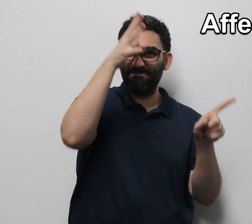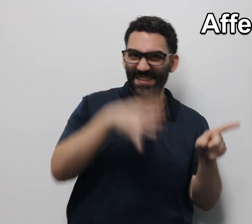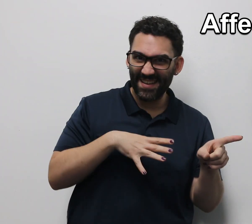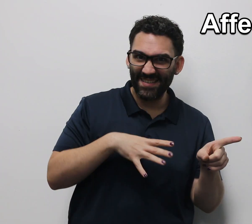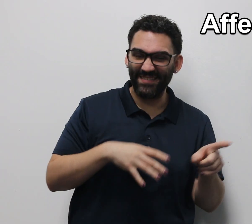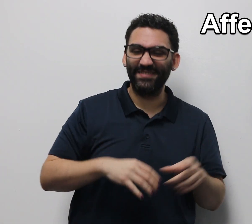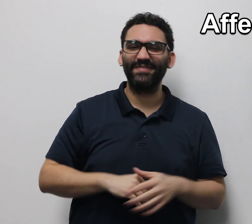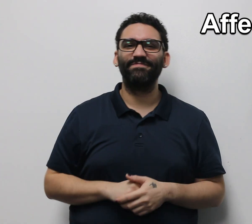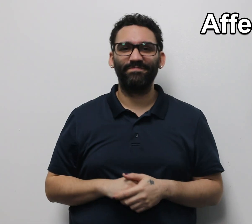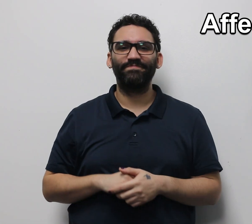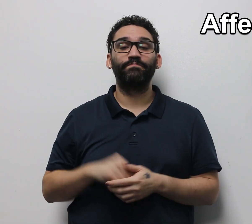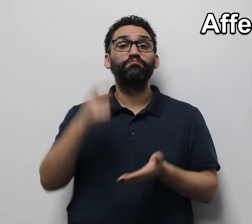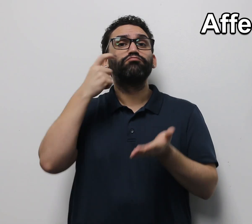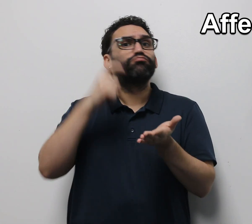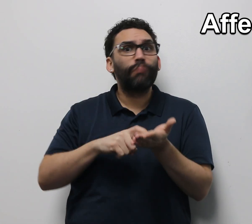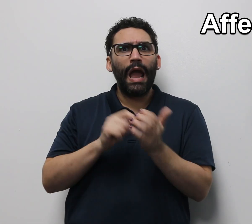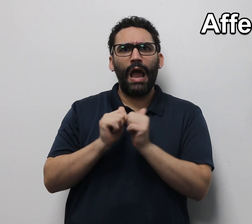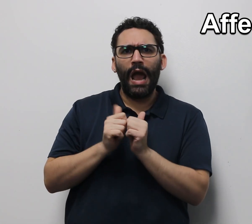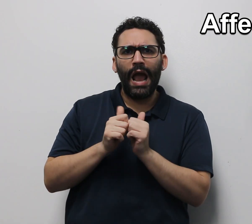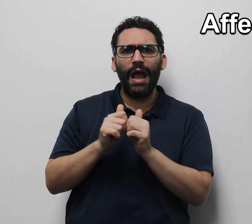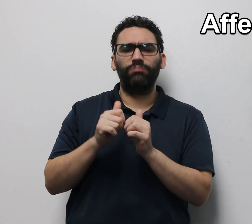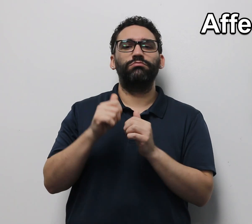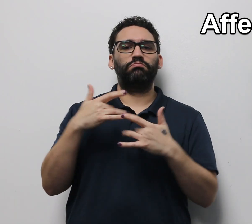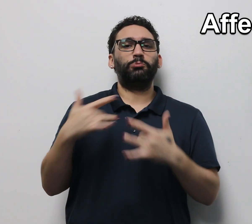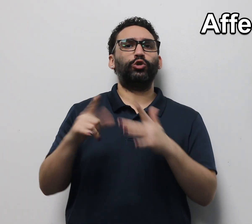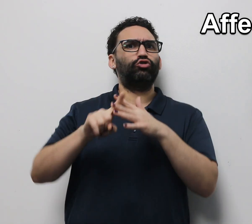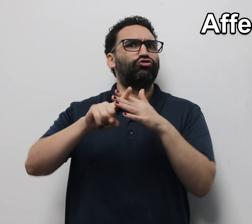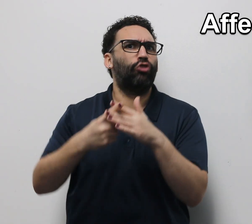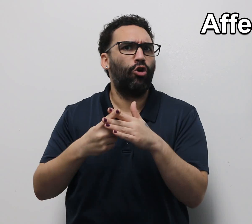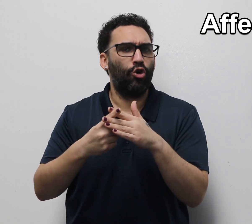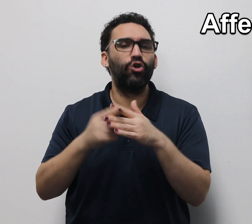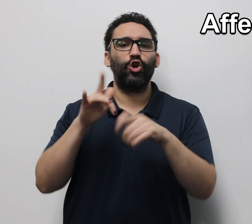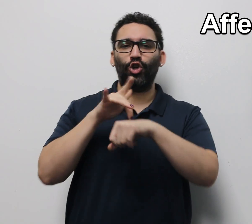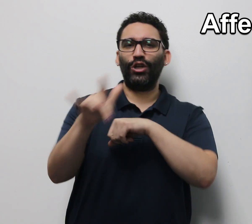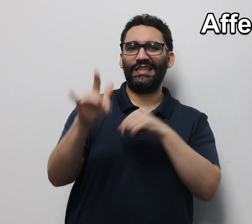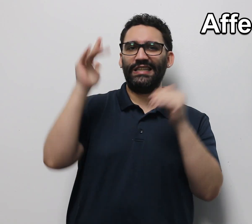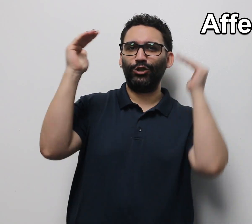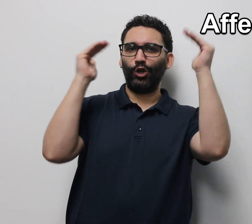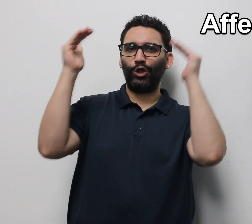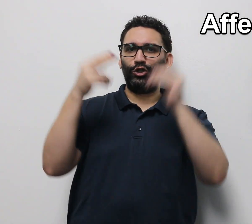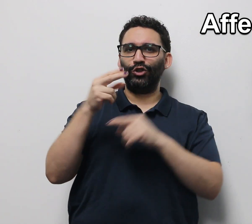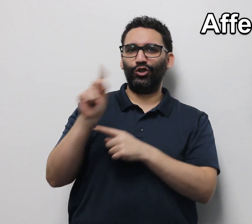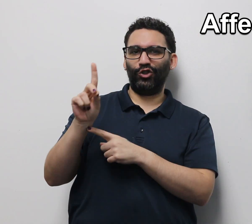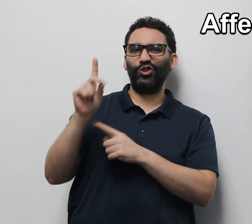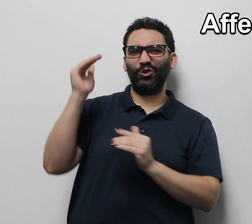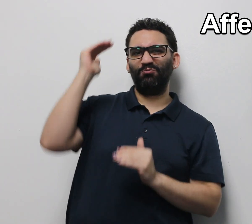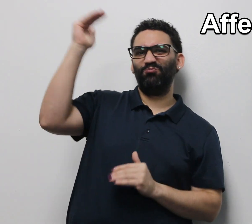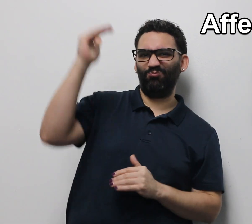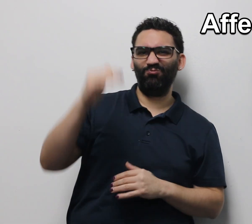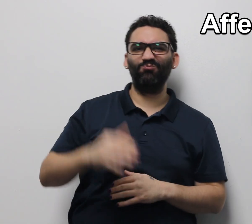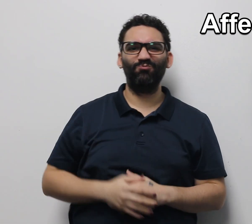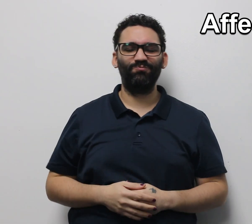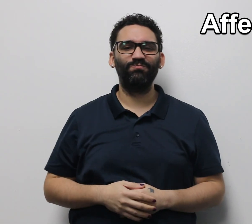more commonly affected compared to American men. SAD usually takes place in early adulthood.